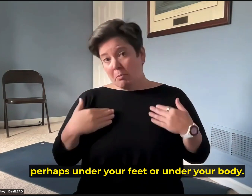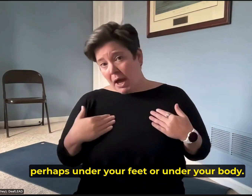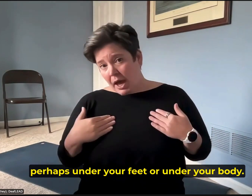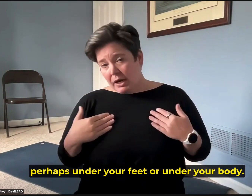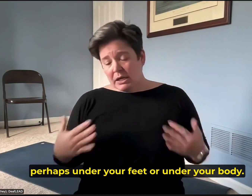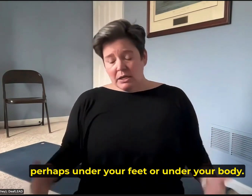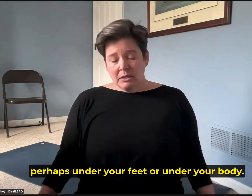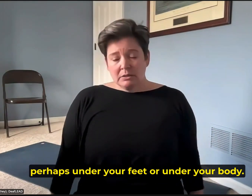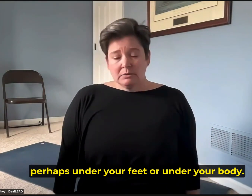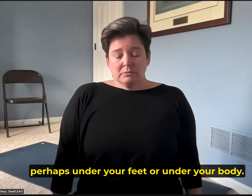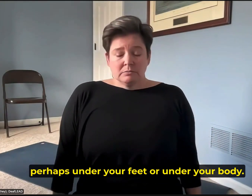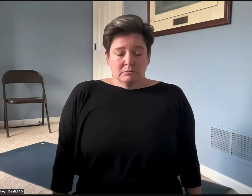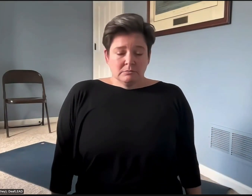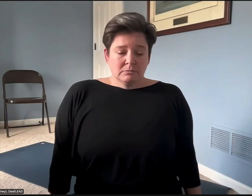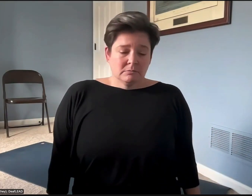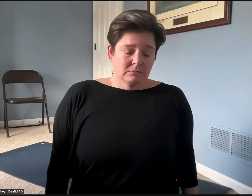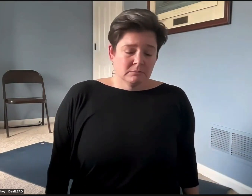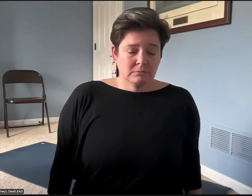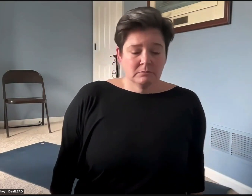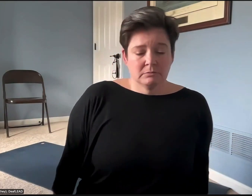or under your body.